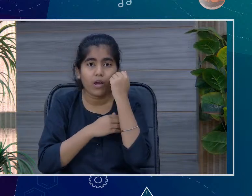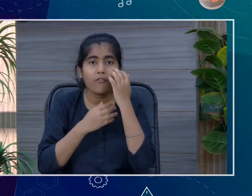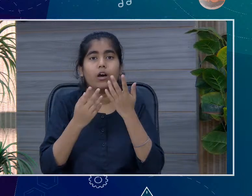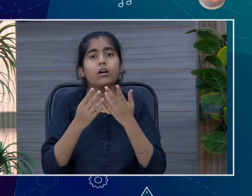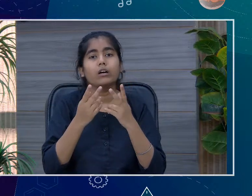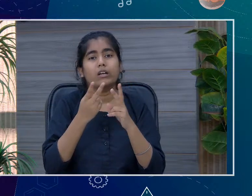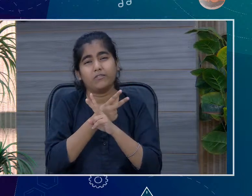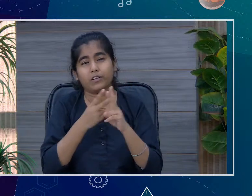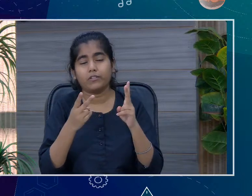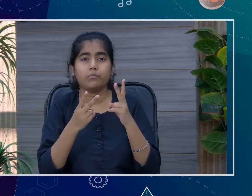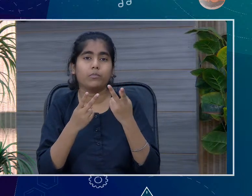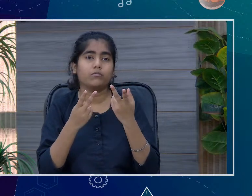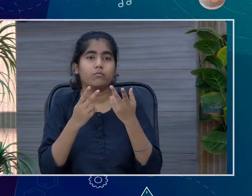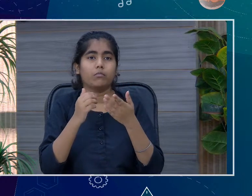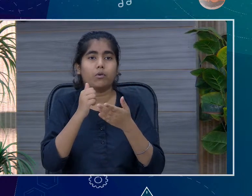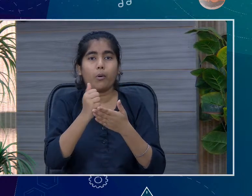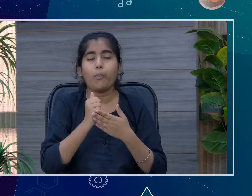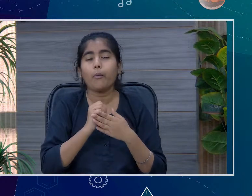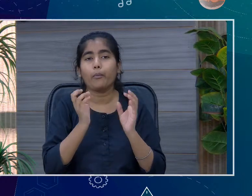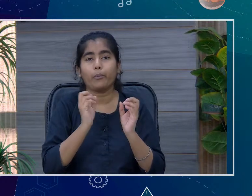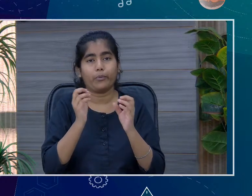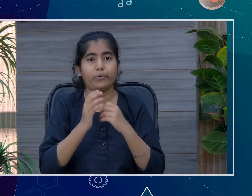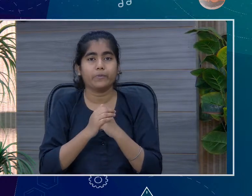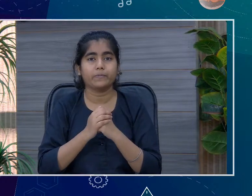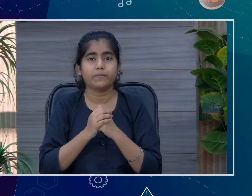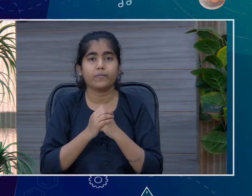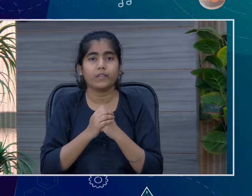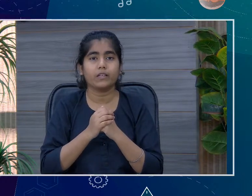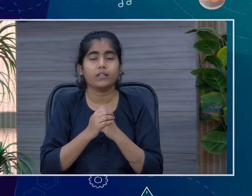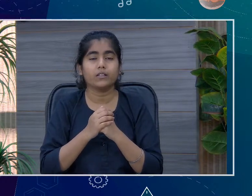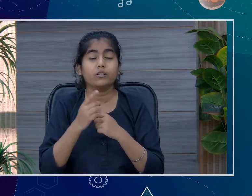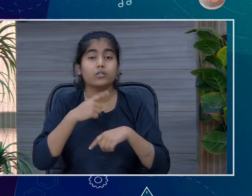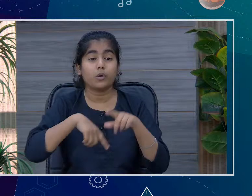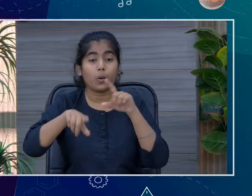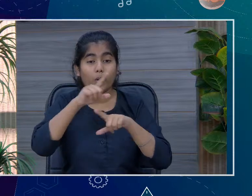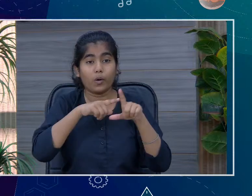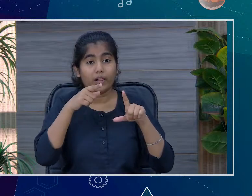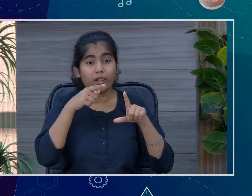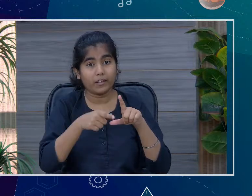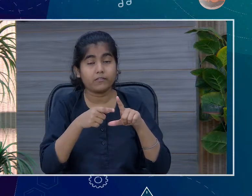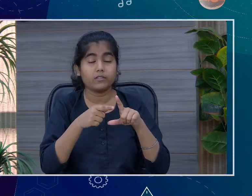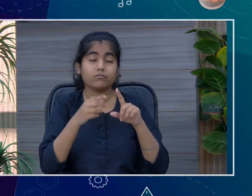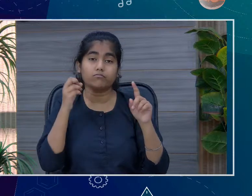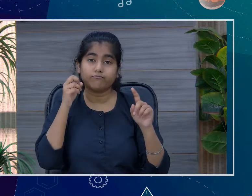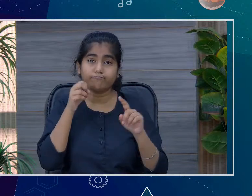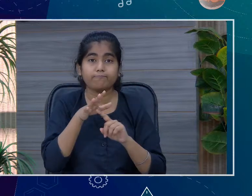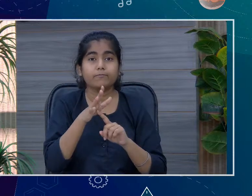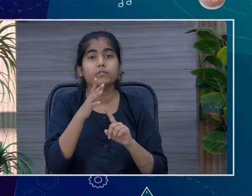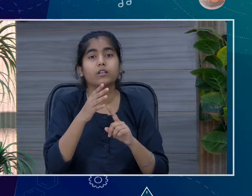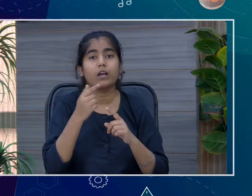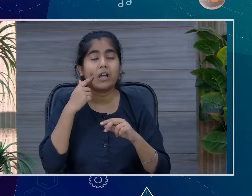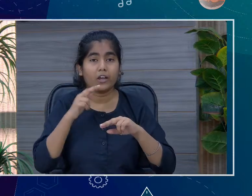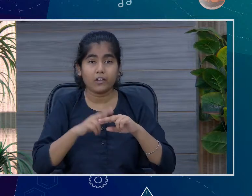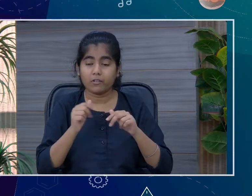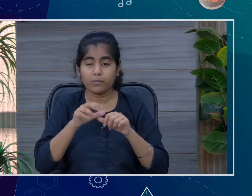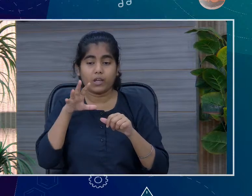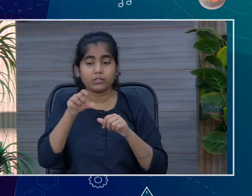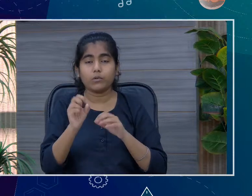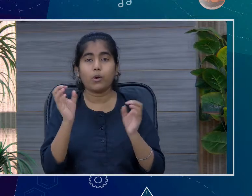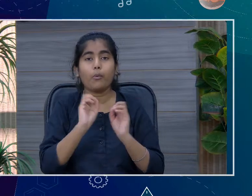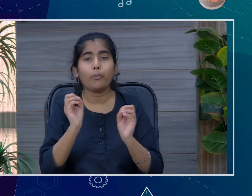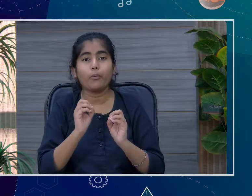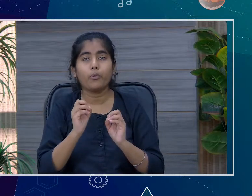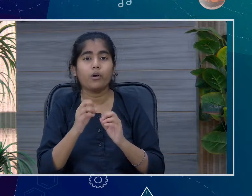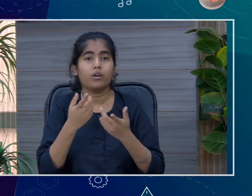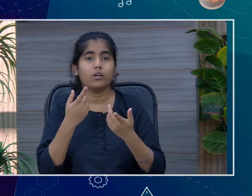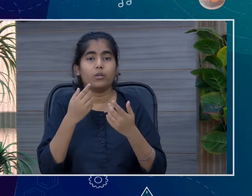later compared to the other children. So language will be a setback if we don't make it accessible to the deaf